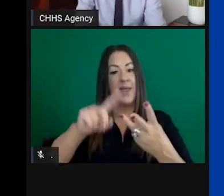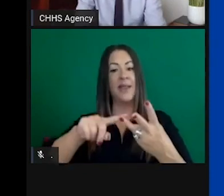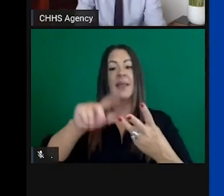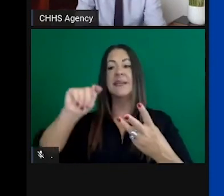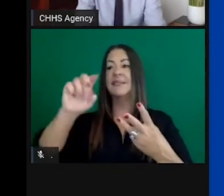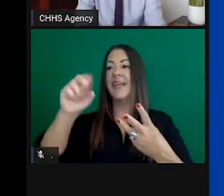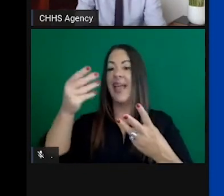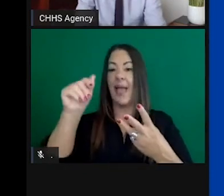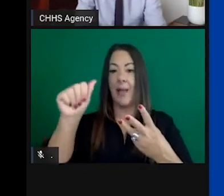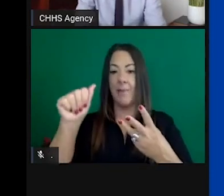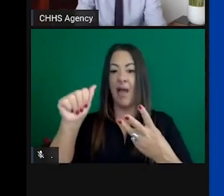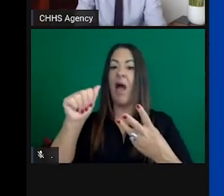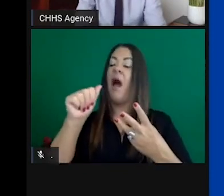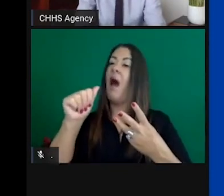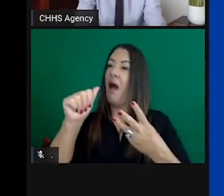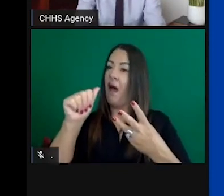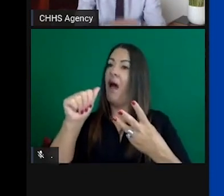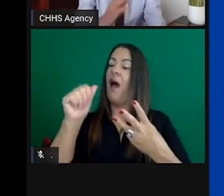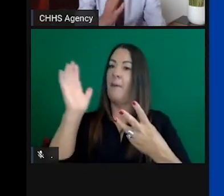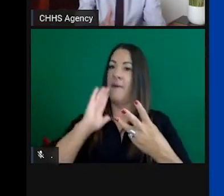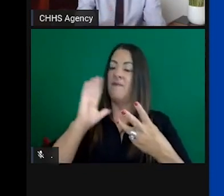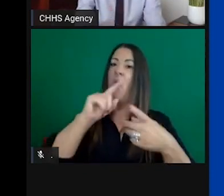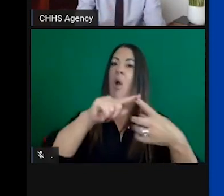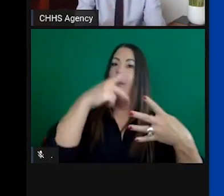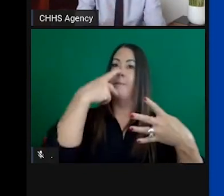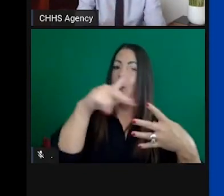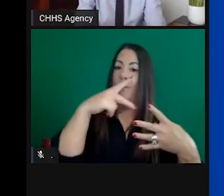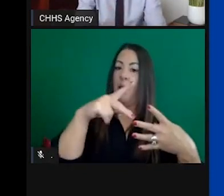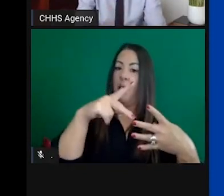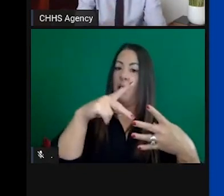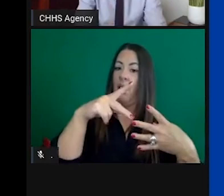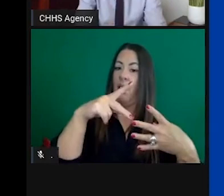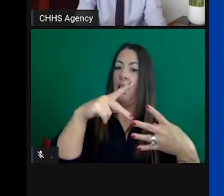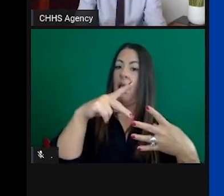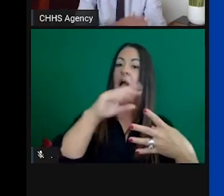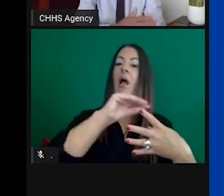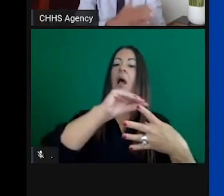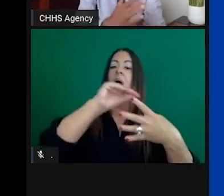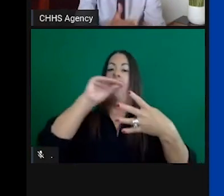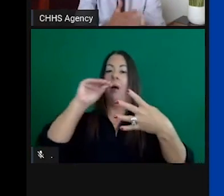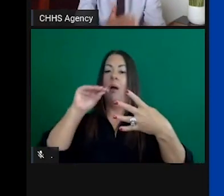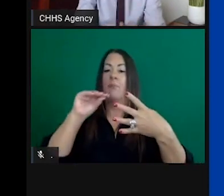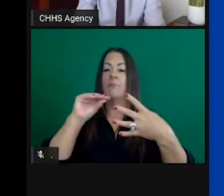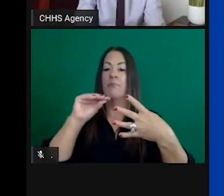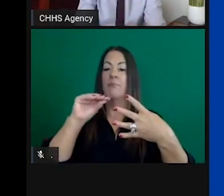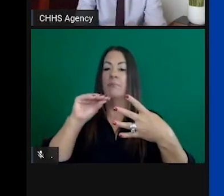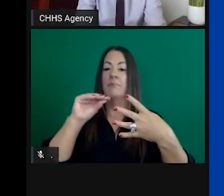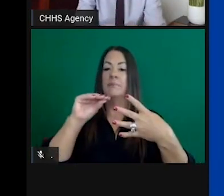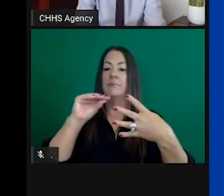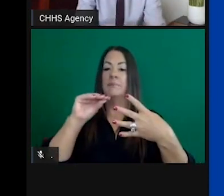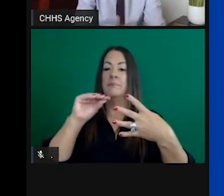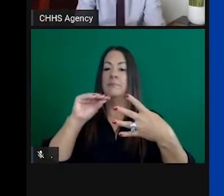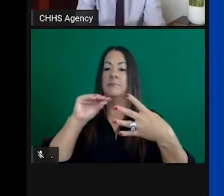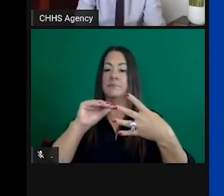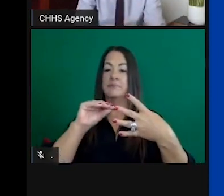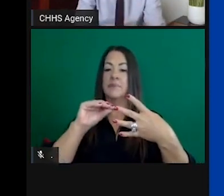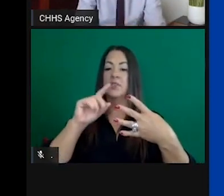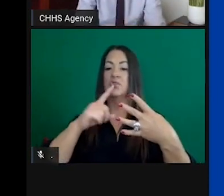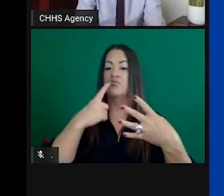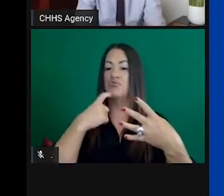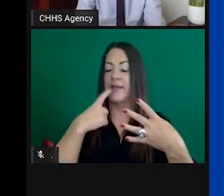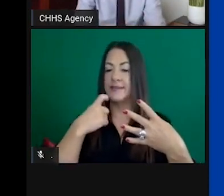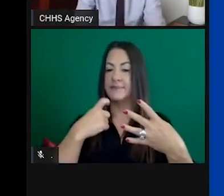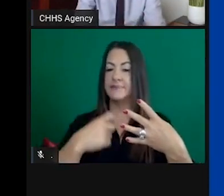red. And that's because they were in purple initially to start, and we always allowed the purple counties